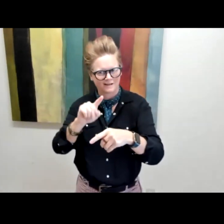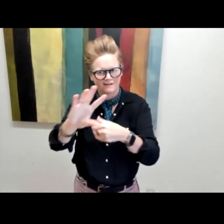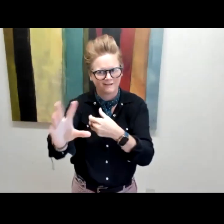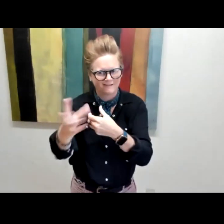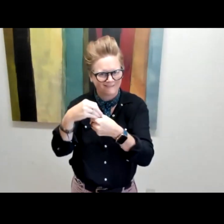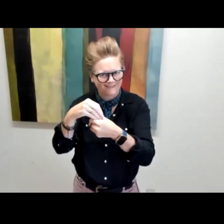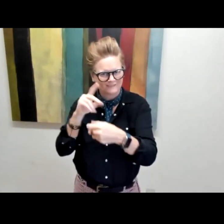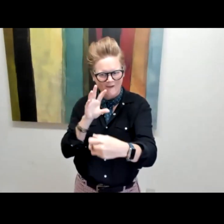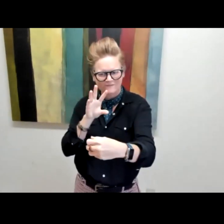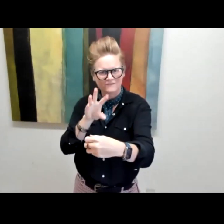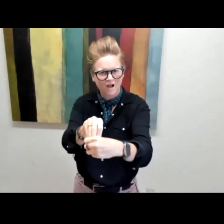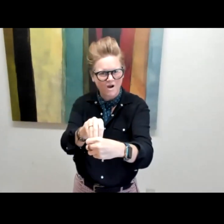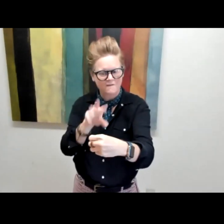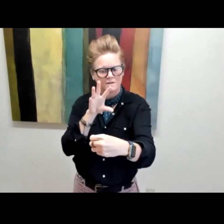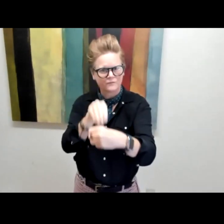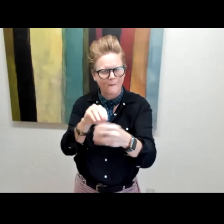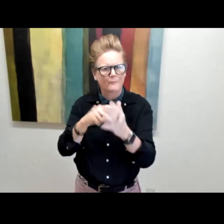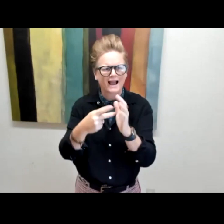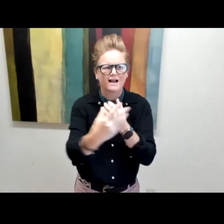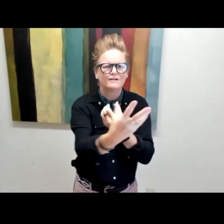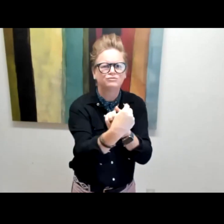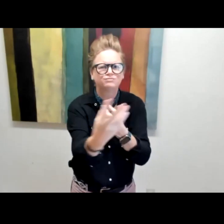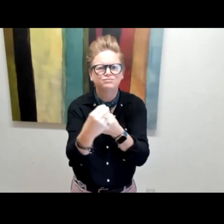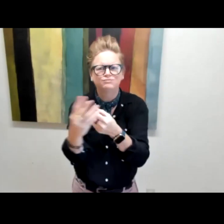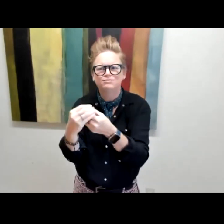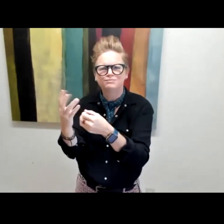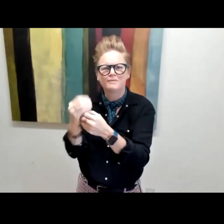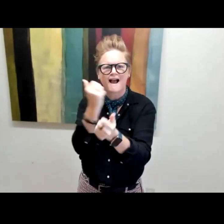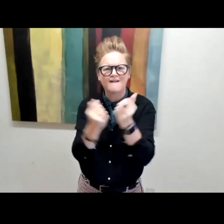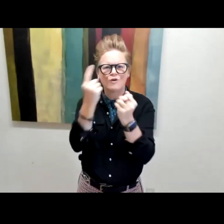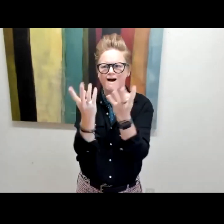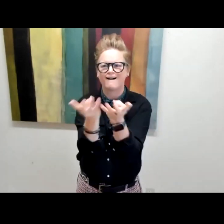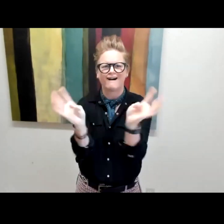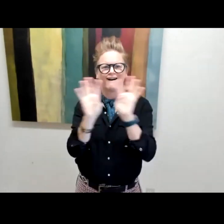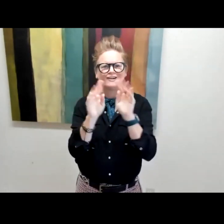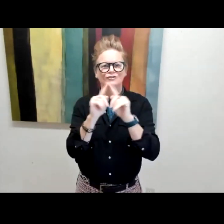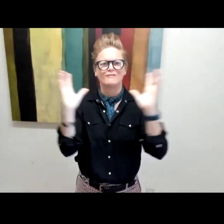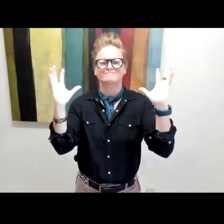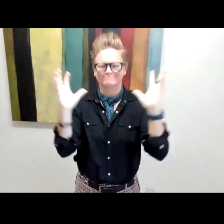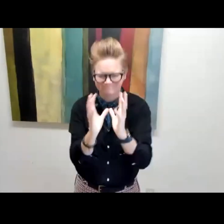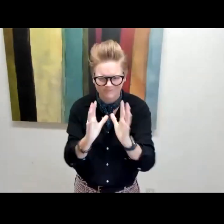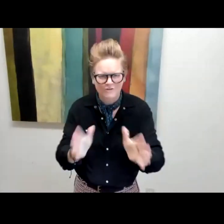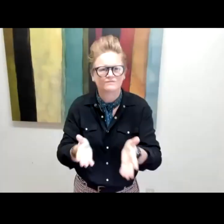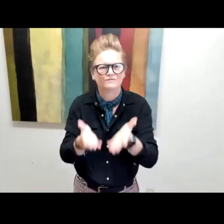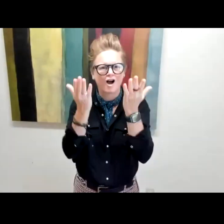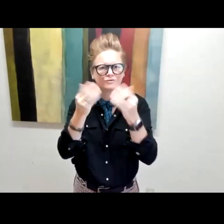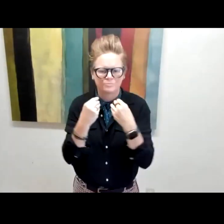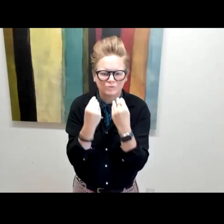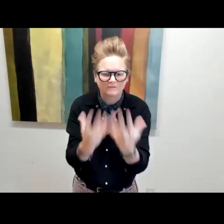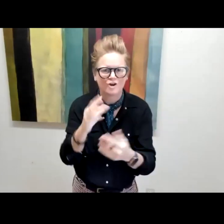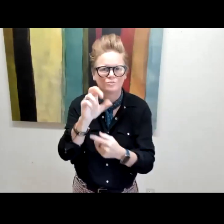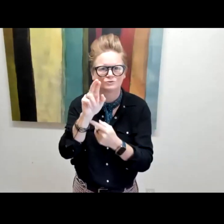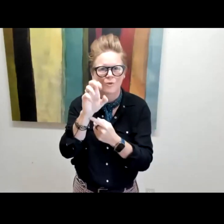a problem. So it's early intervention. This is how we're assigning it to make sure everybody's included, all parts of